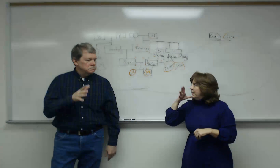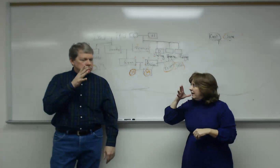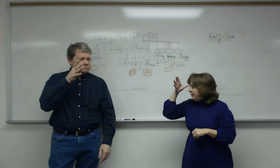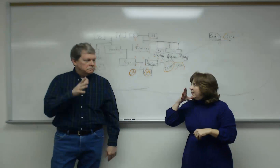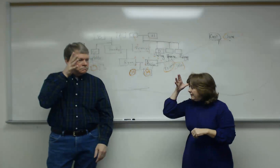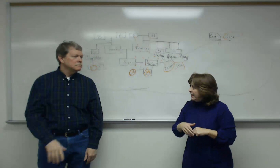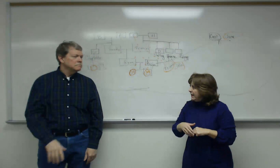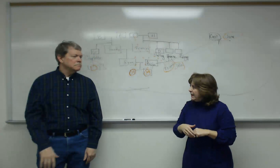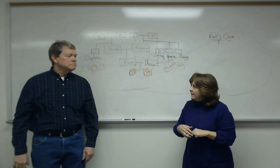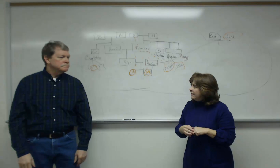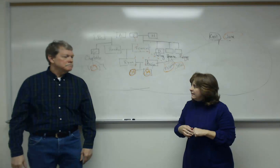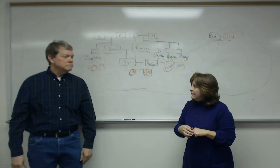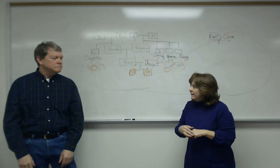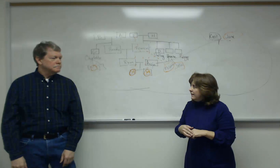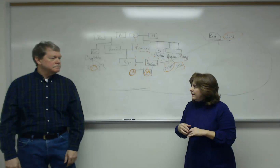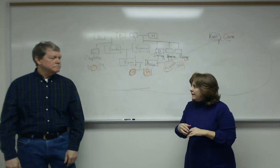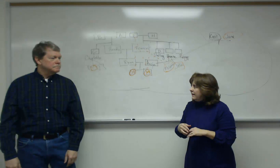Daddy. You can't have one